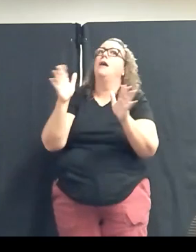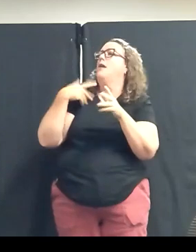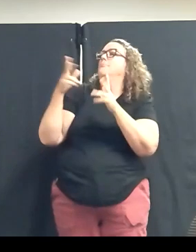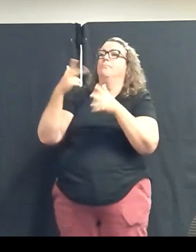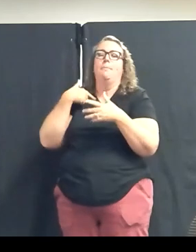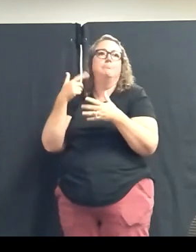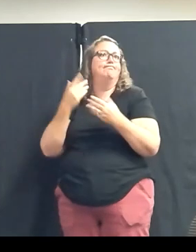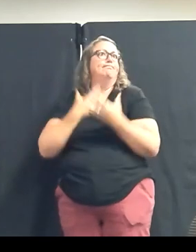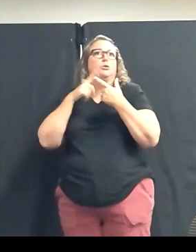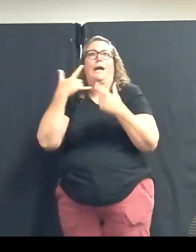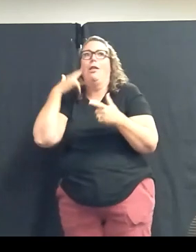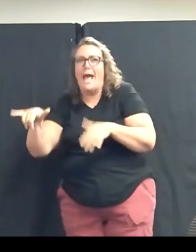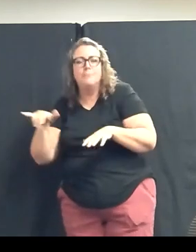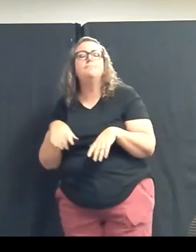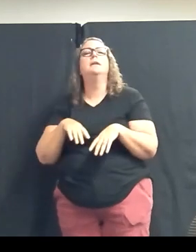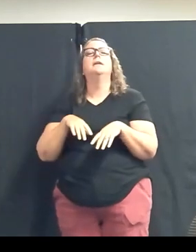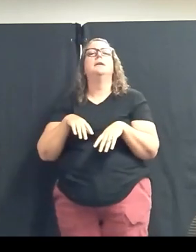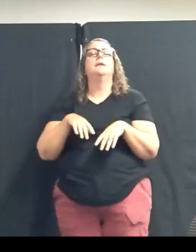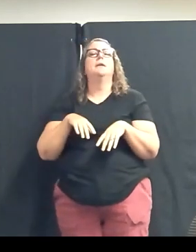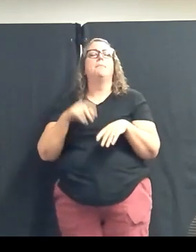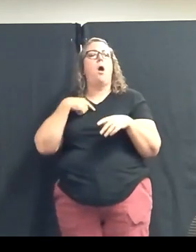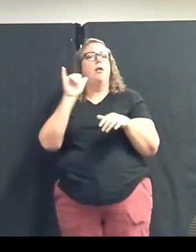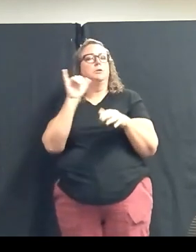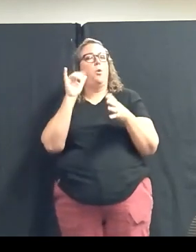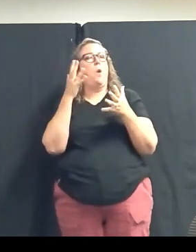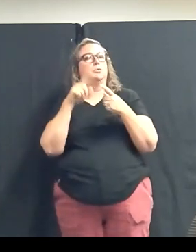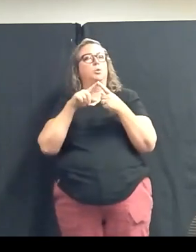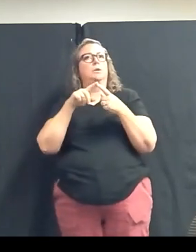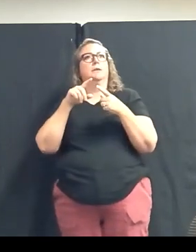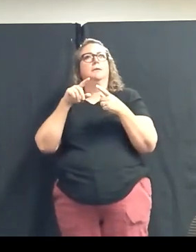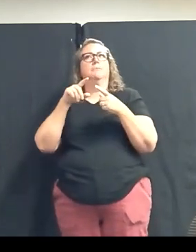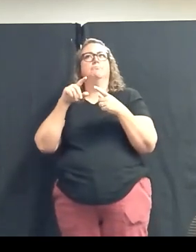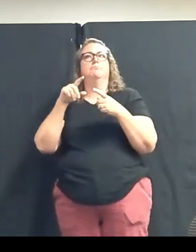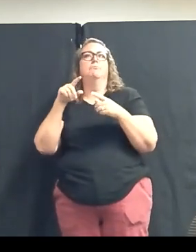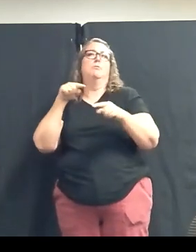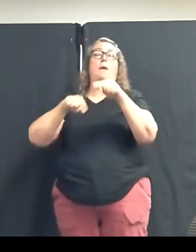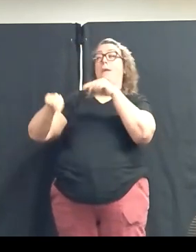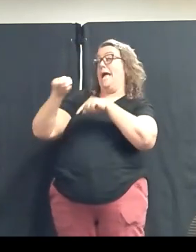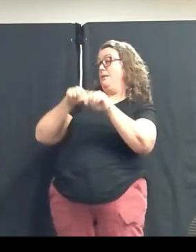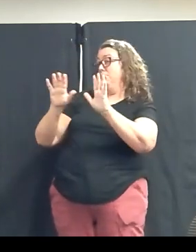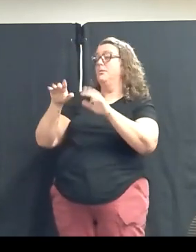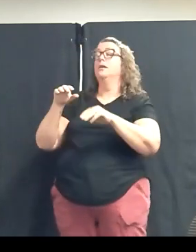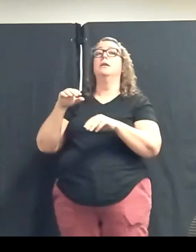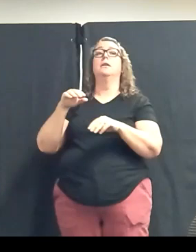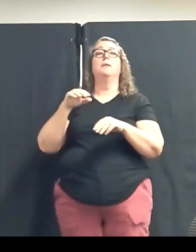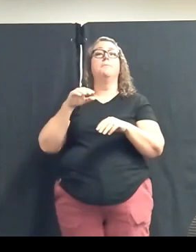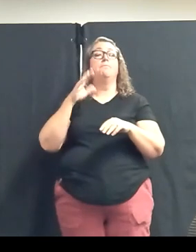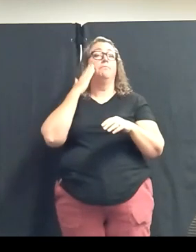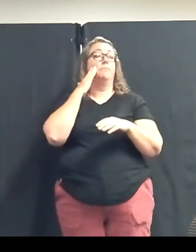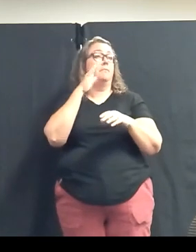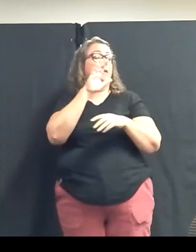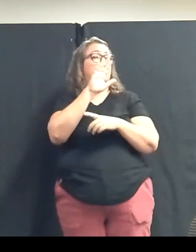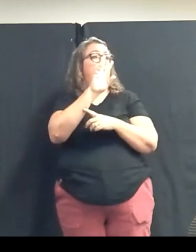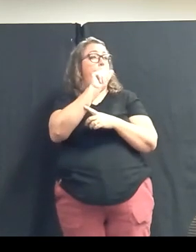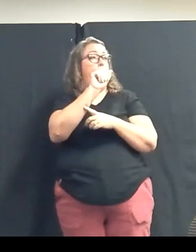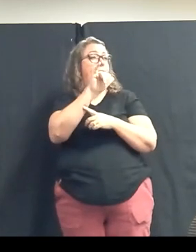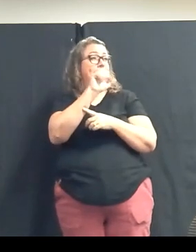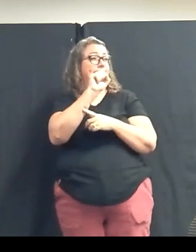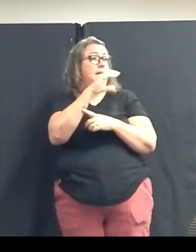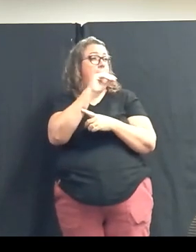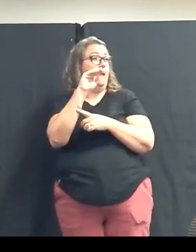Representative Thompson. That was new information, which is very inspiring. So this was already presented or submitted. So to backtrack